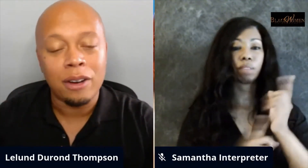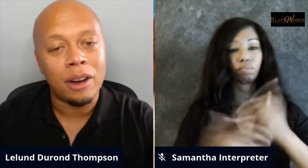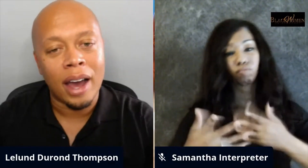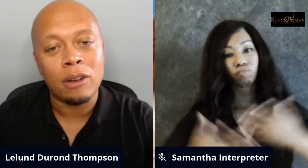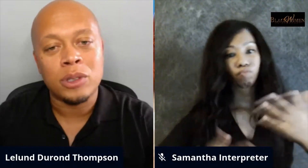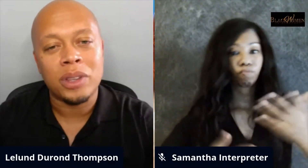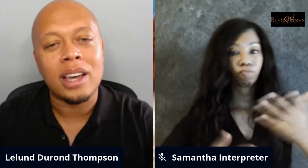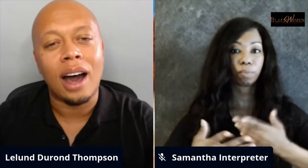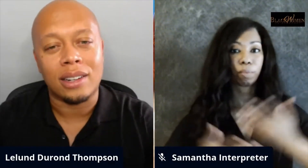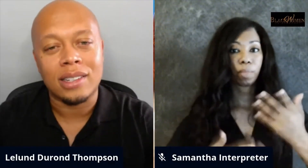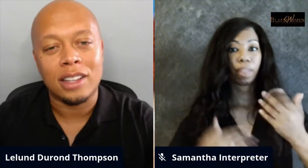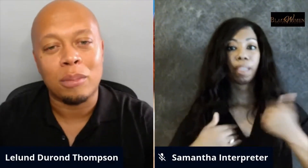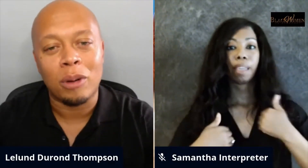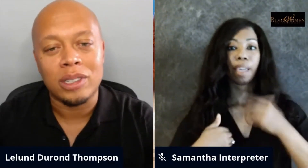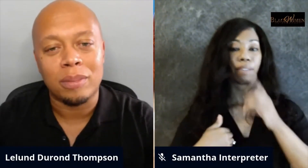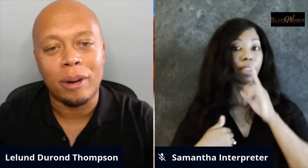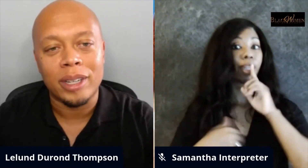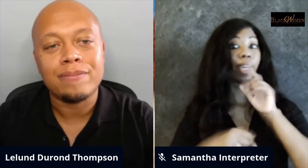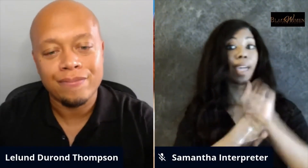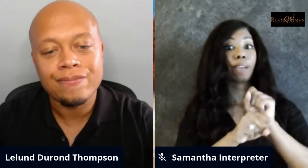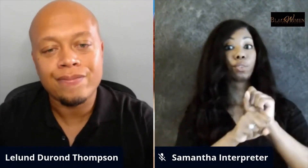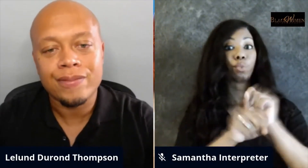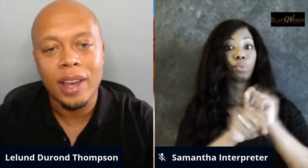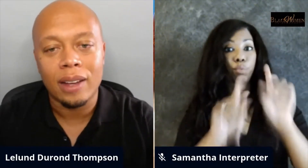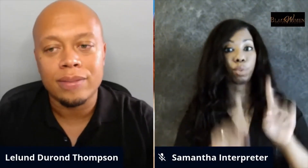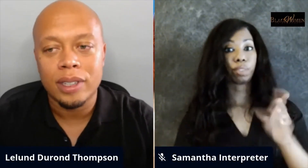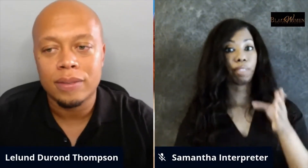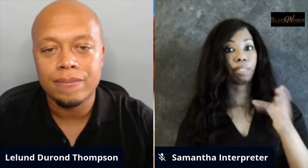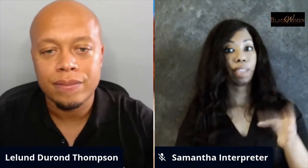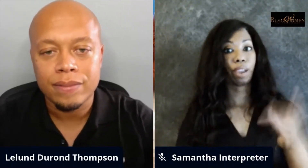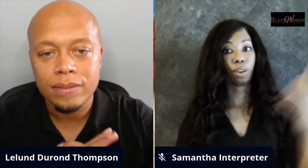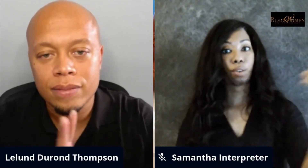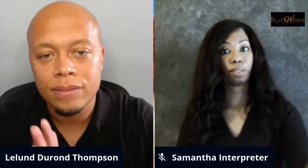just, I don't know, it helps with the honesty in the moment to moment. Yeah.